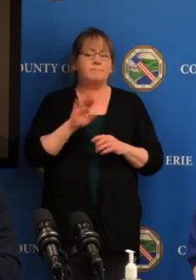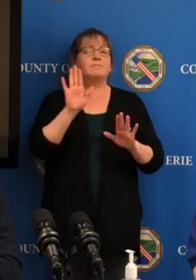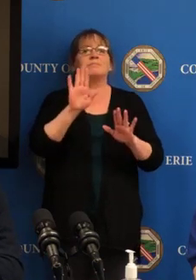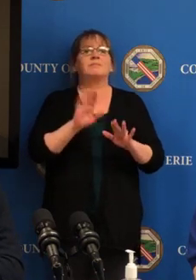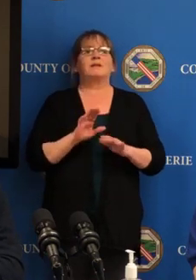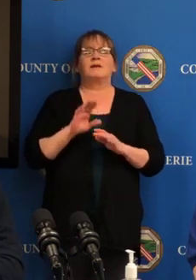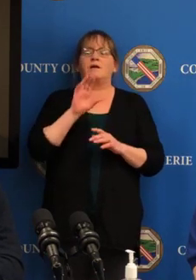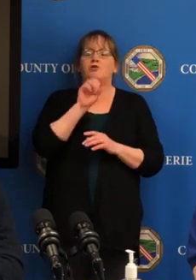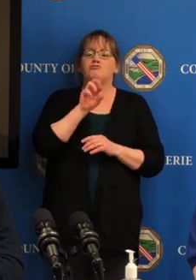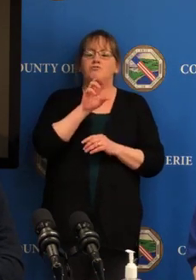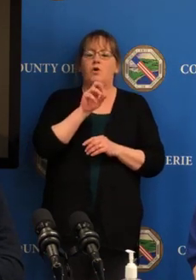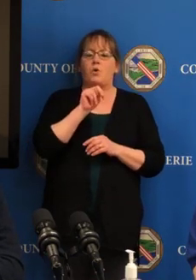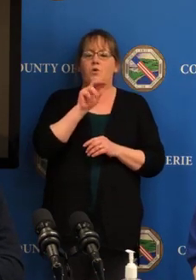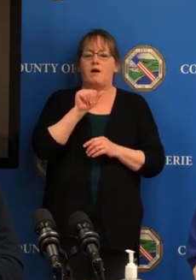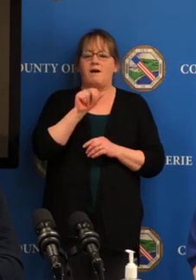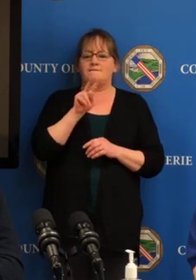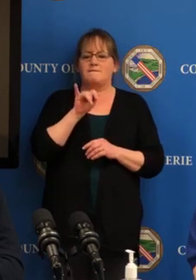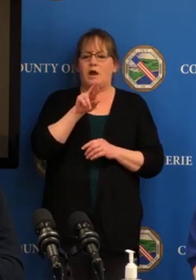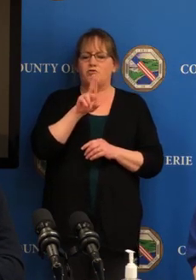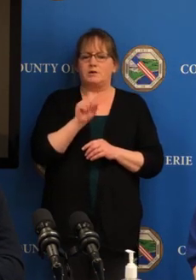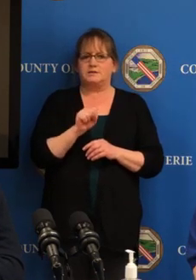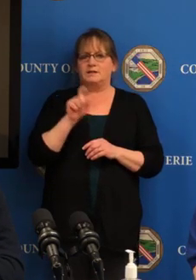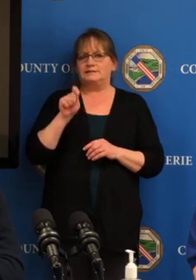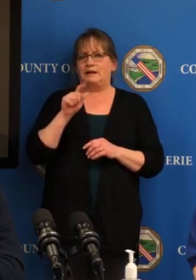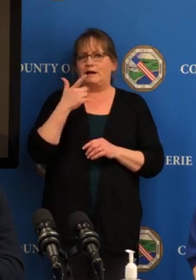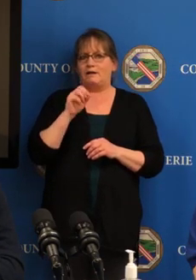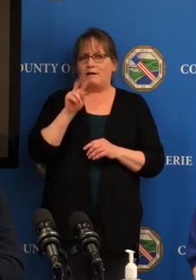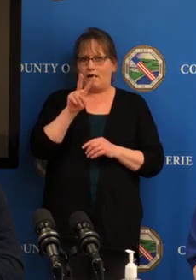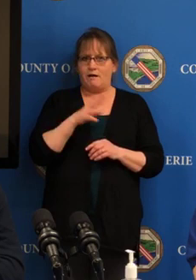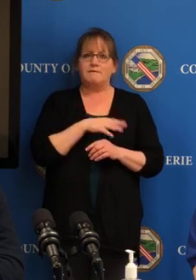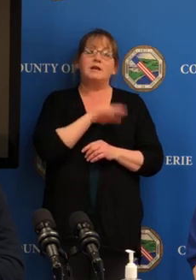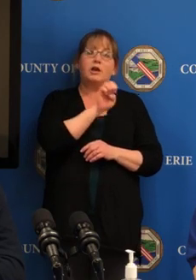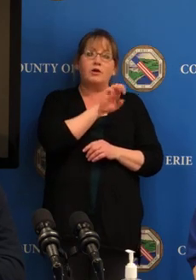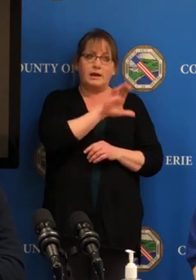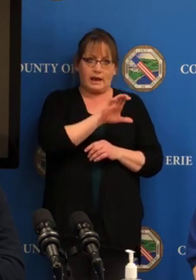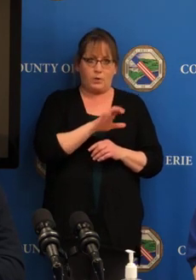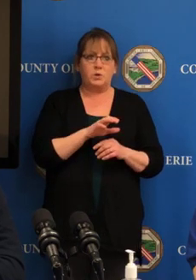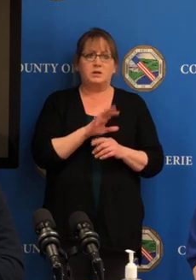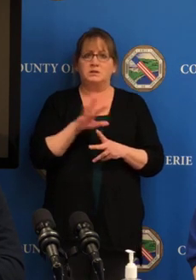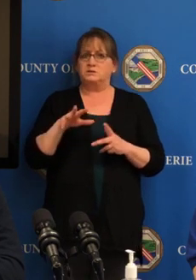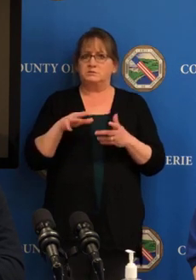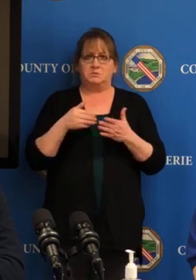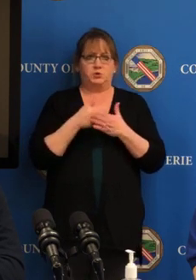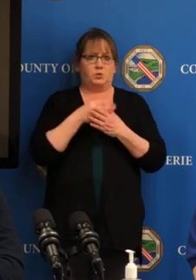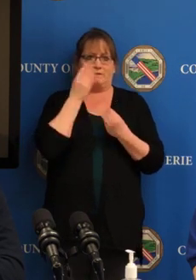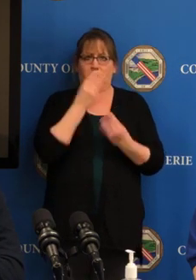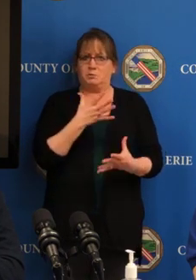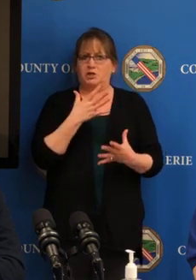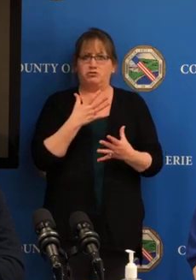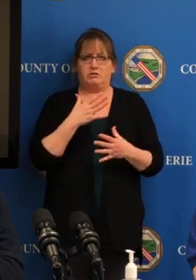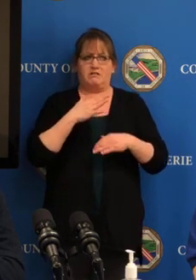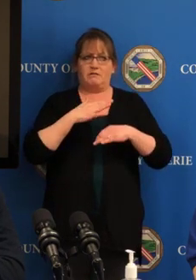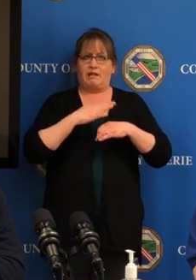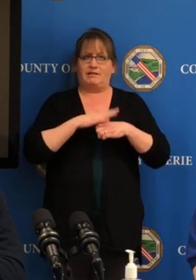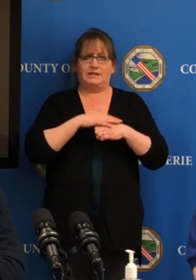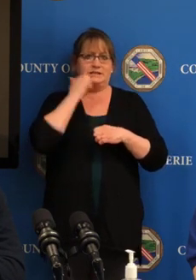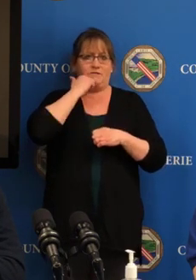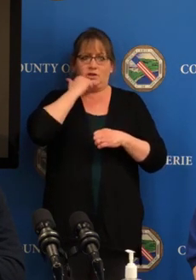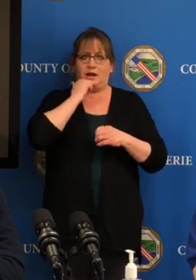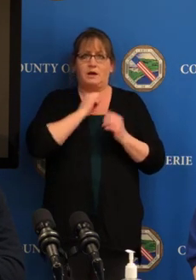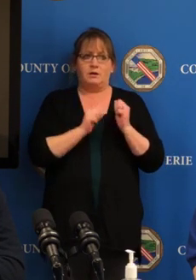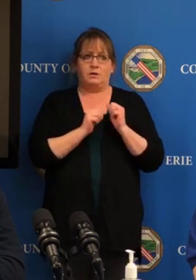Coronavirus.gov. Coronavirus.gov to the Erie County site. It is updated. at least daily with